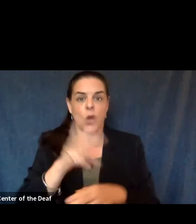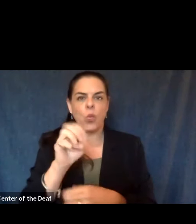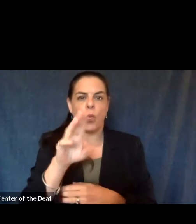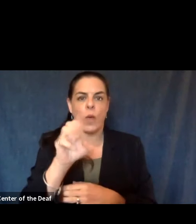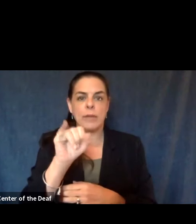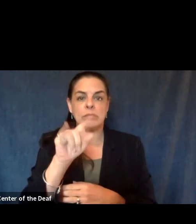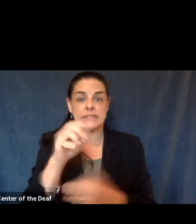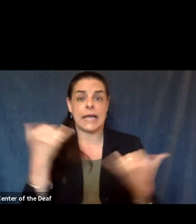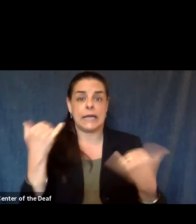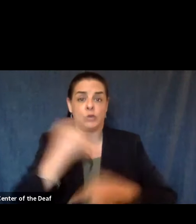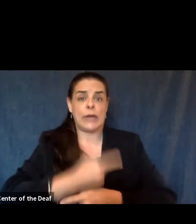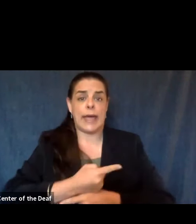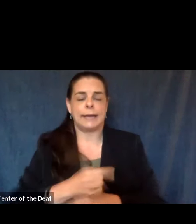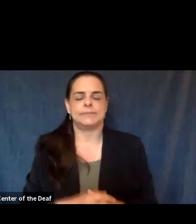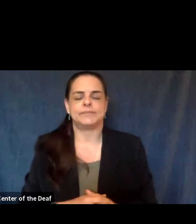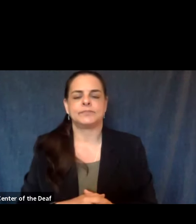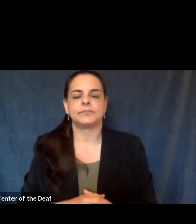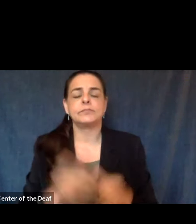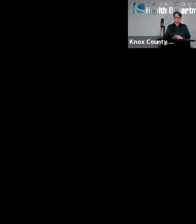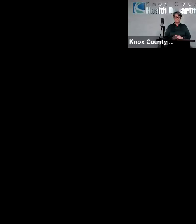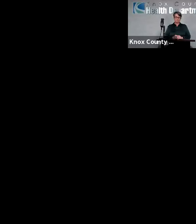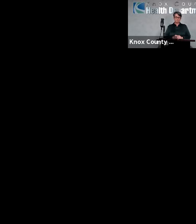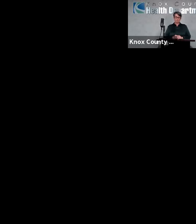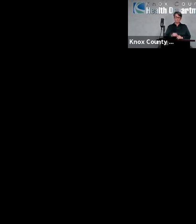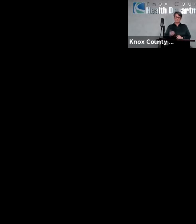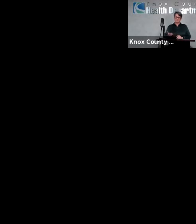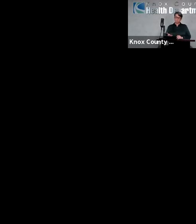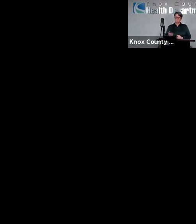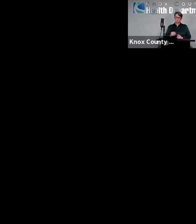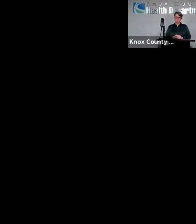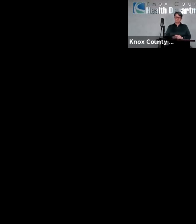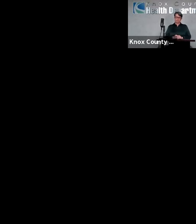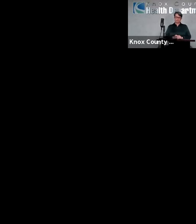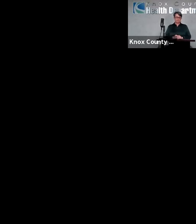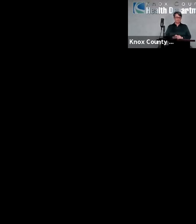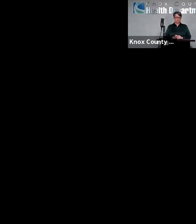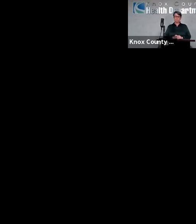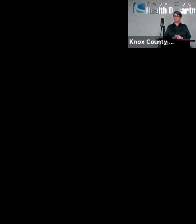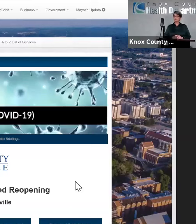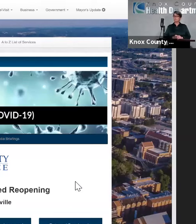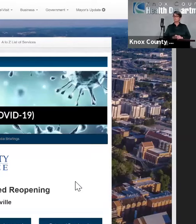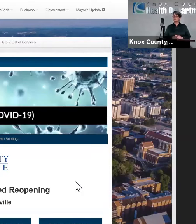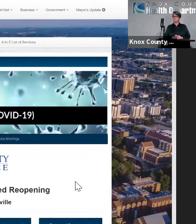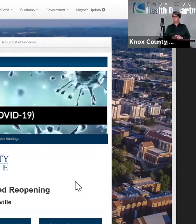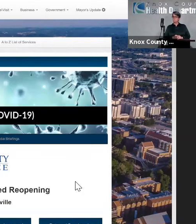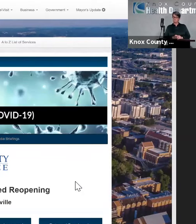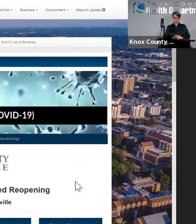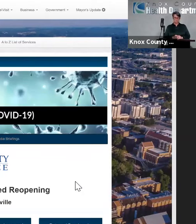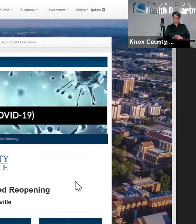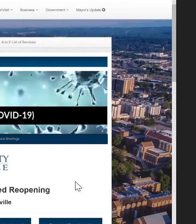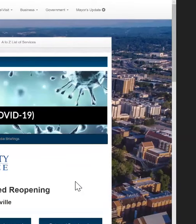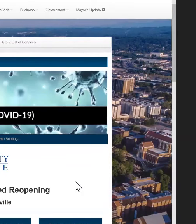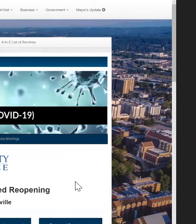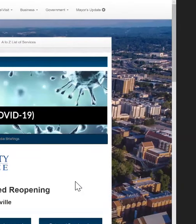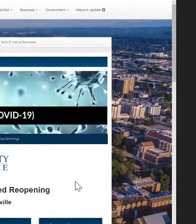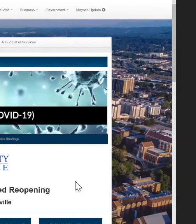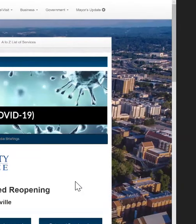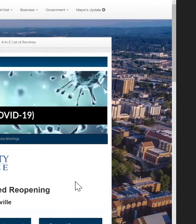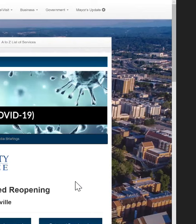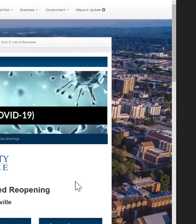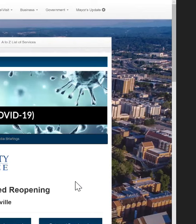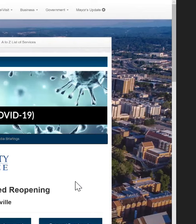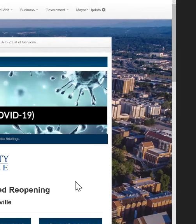today. First, we'd like to pull up our website to show you where the guidance can be found